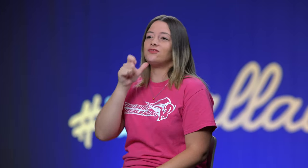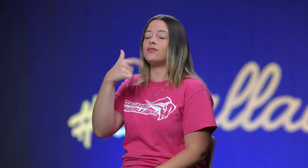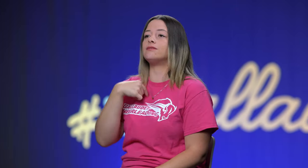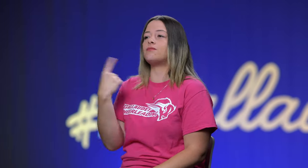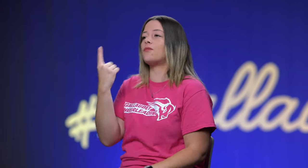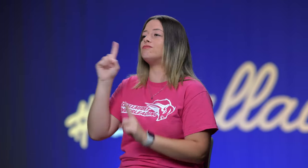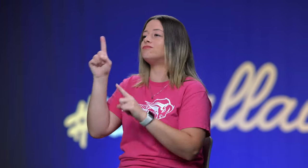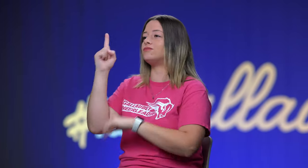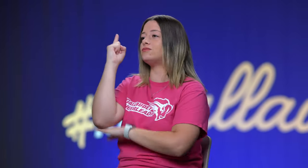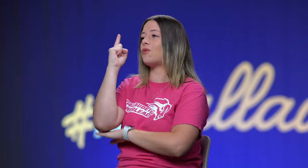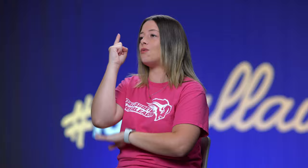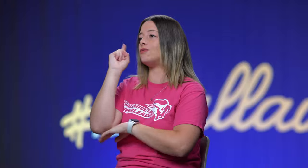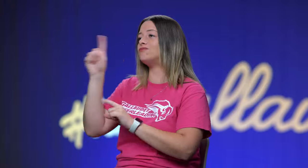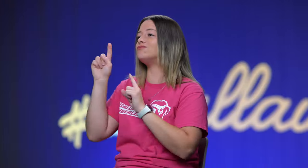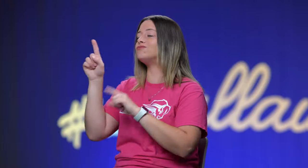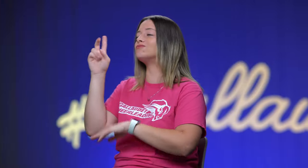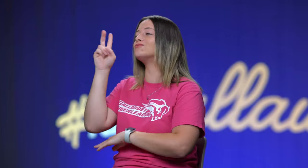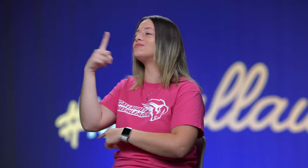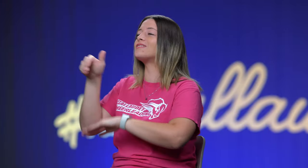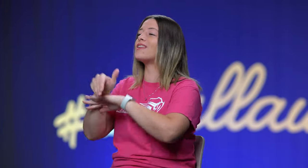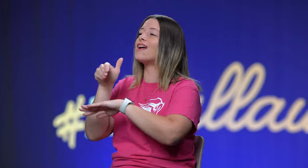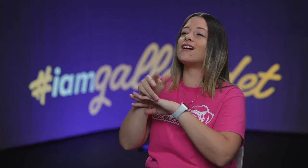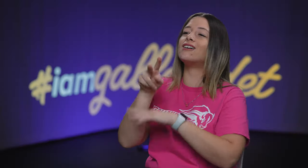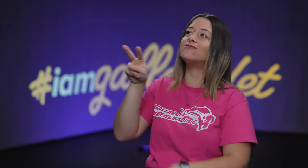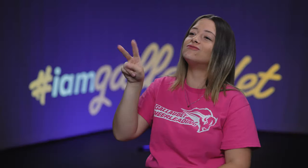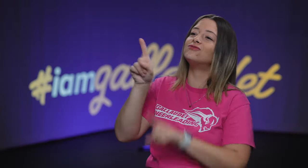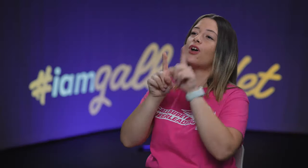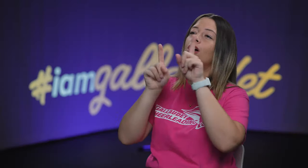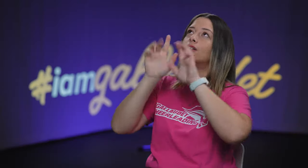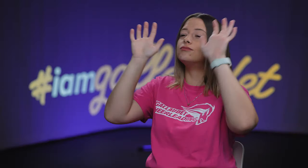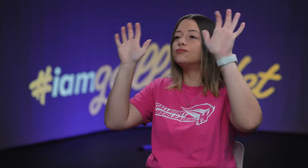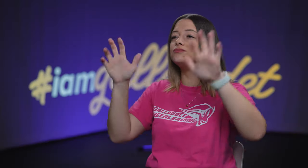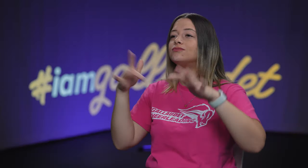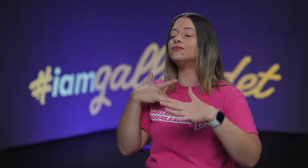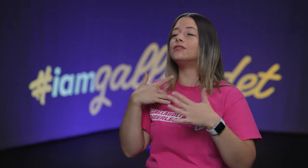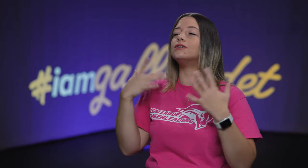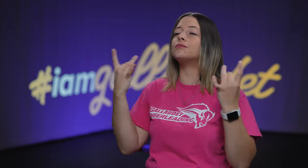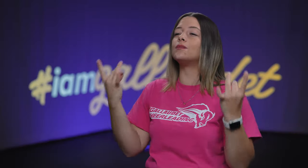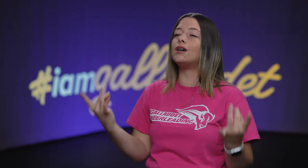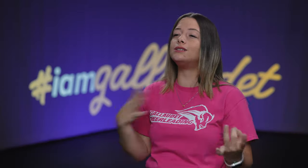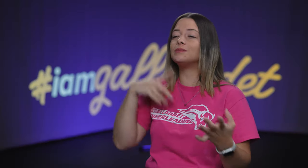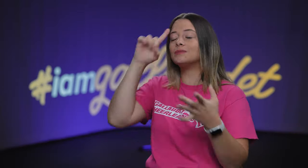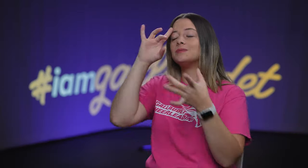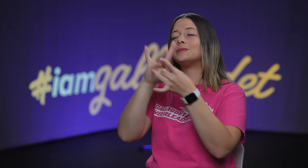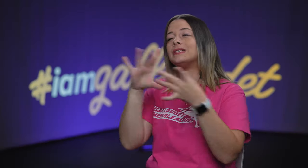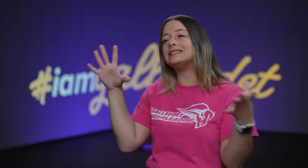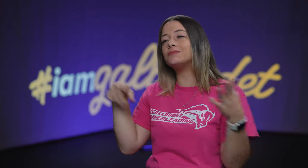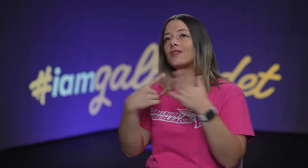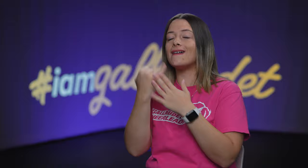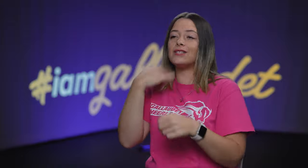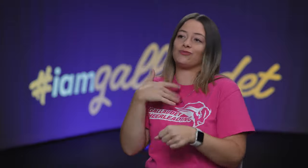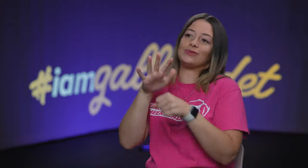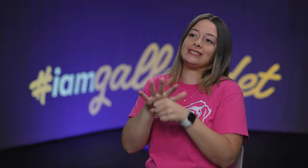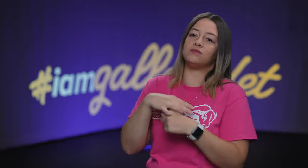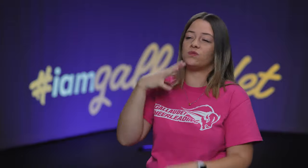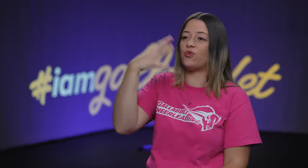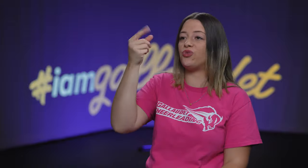is a huge boon. I always go to the monument often, especially at night to watch the stars and meditate and release tension. If